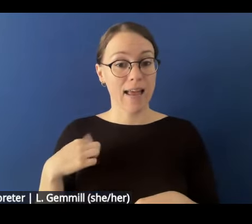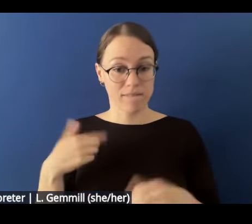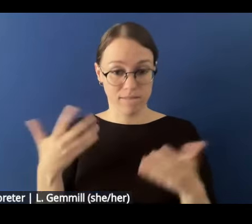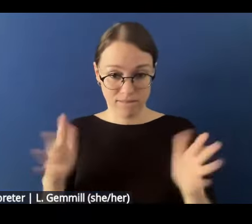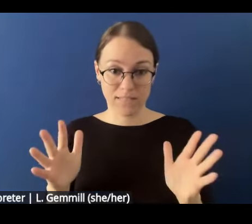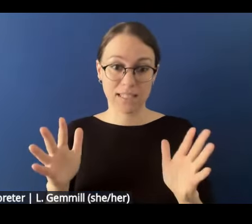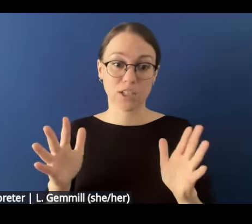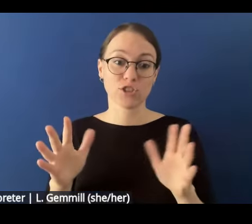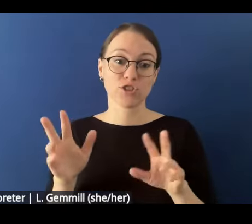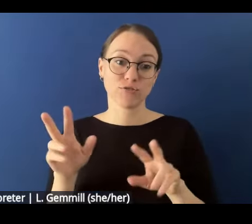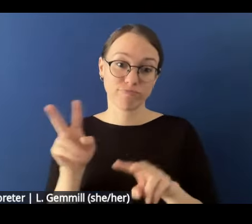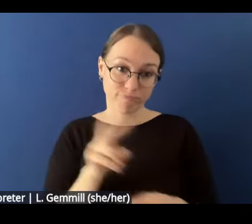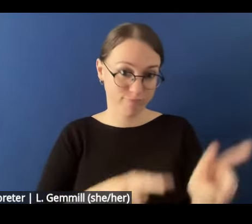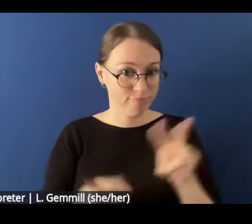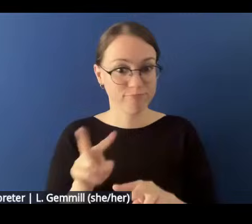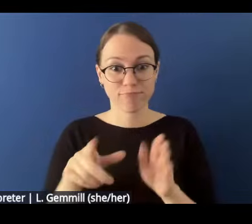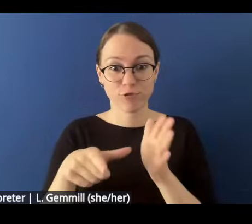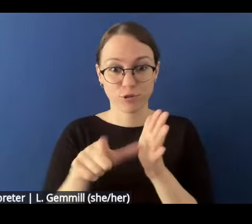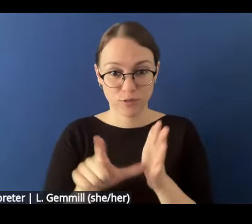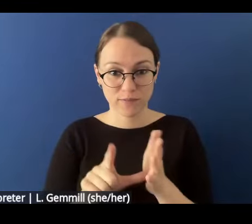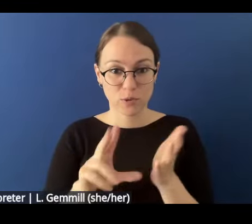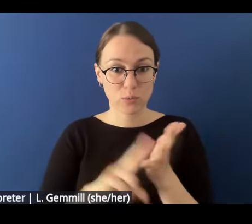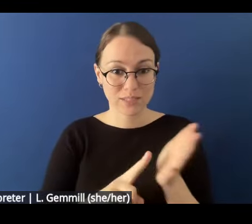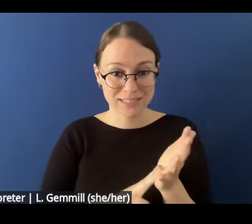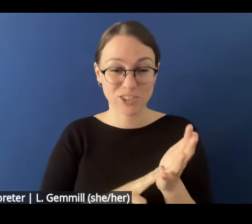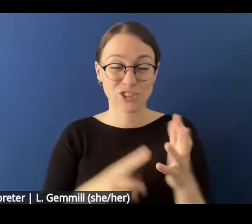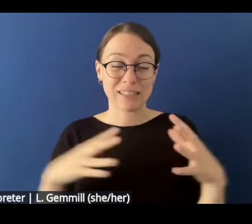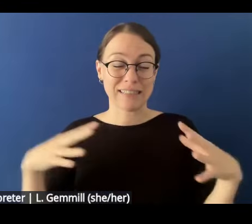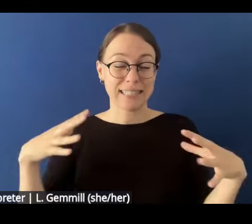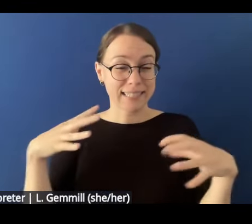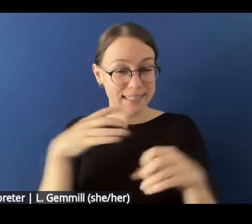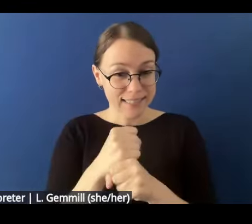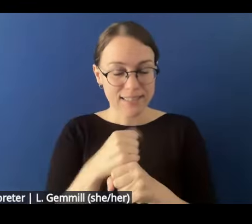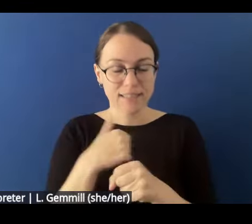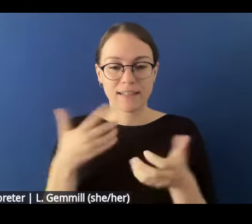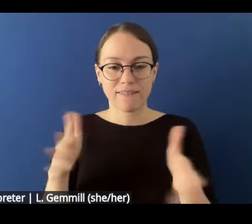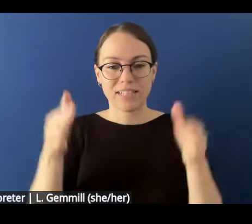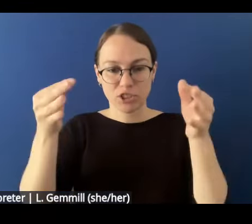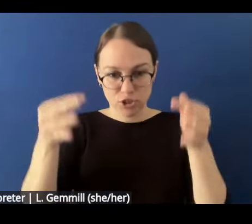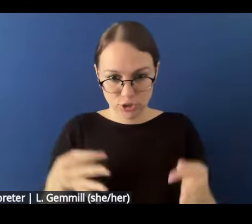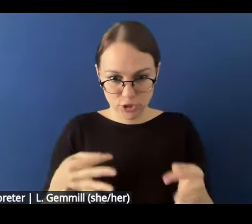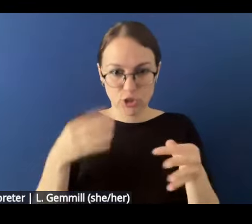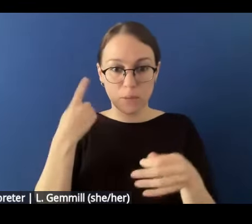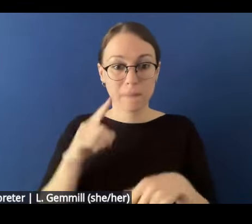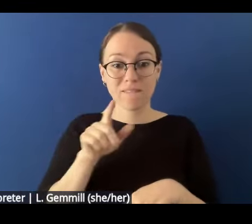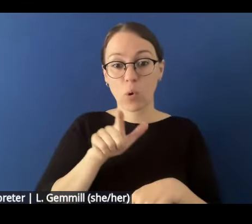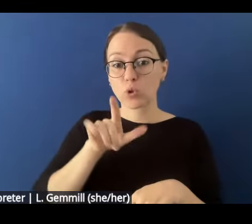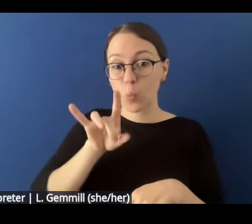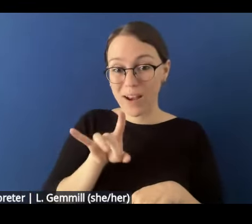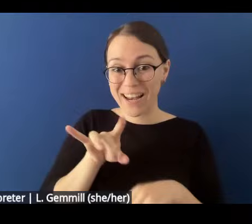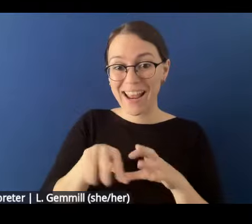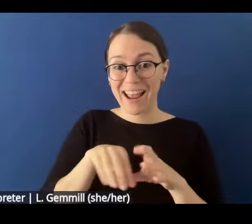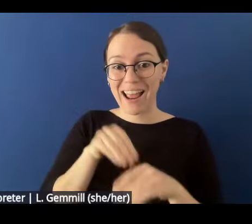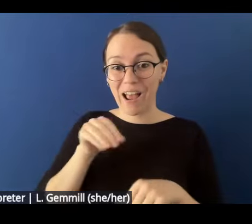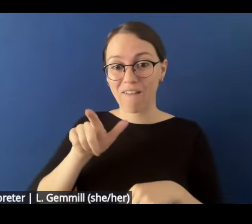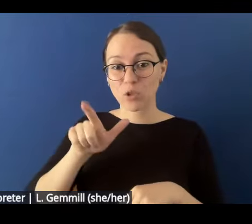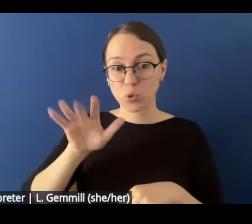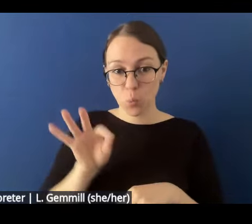signatures and long story short, we did determine that for 28 of the 29 circulators that we were provided